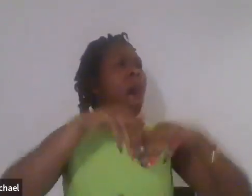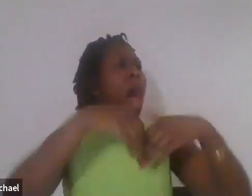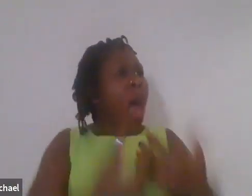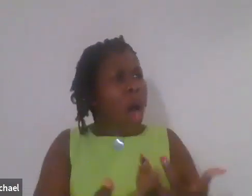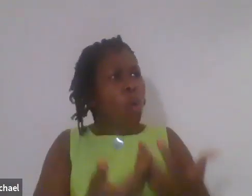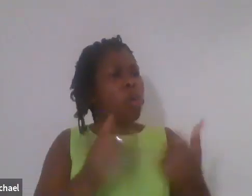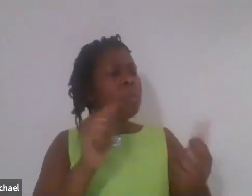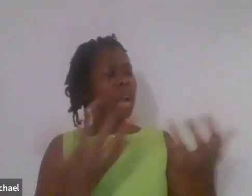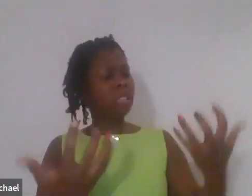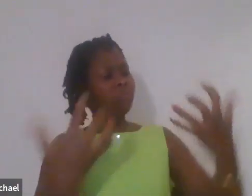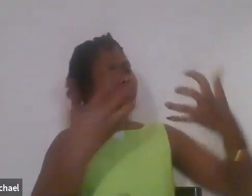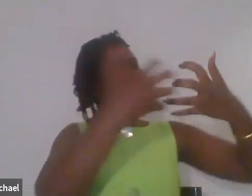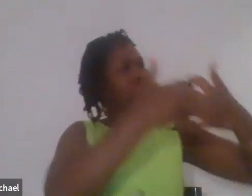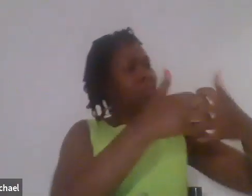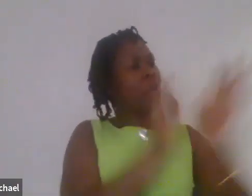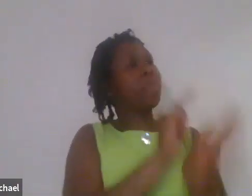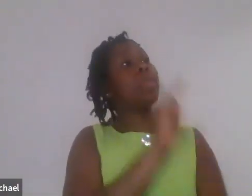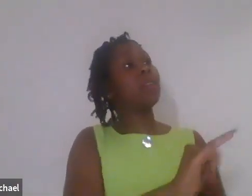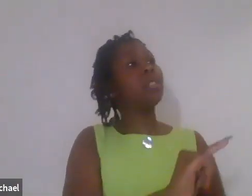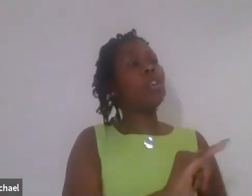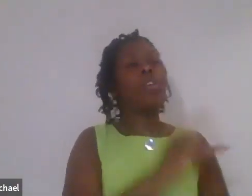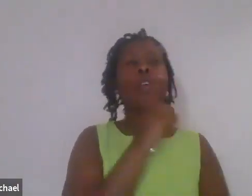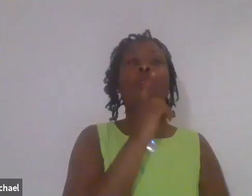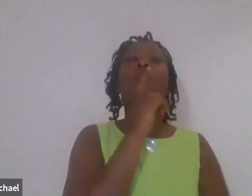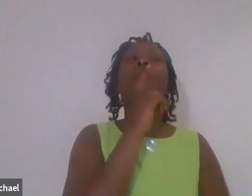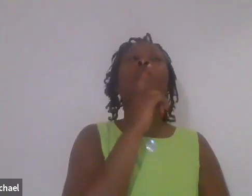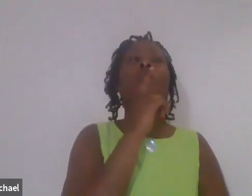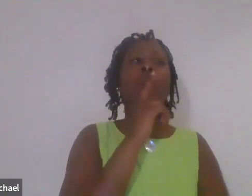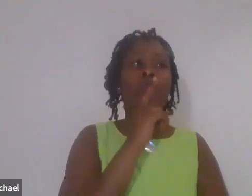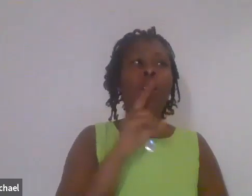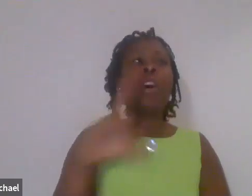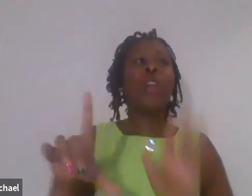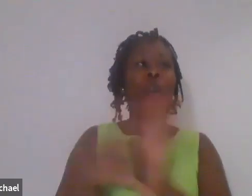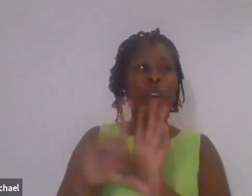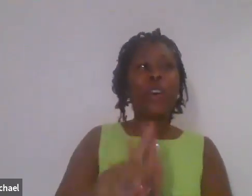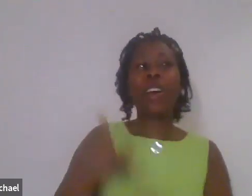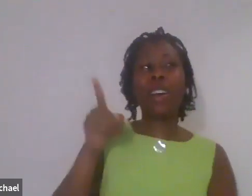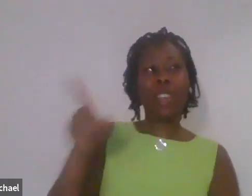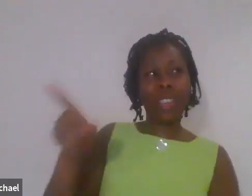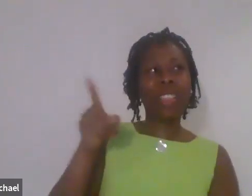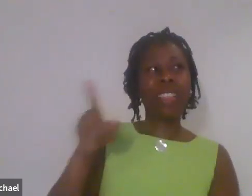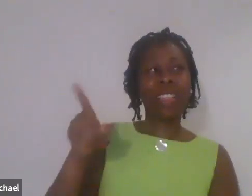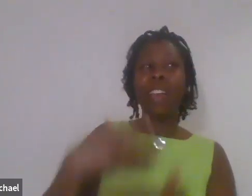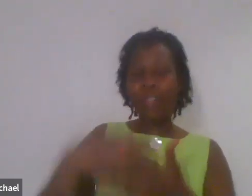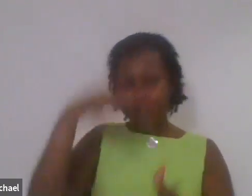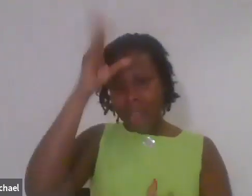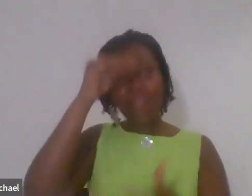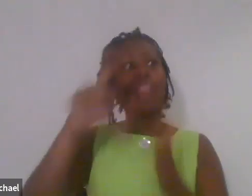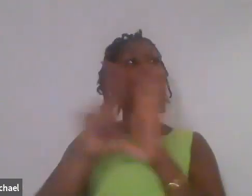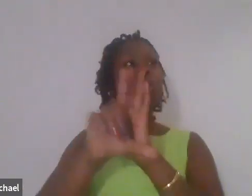Two-third gender rule. How can this merge with what I like? So I decided,